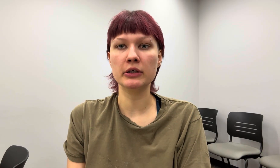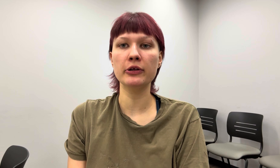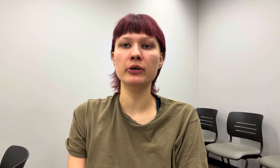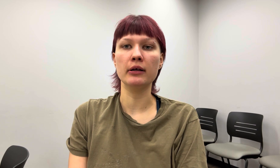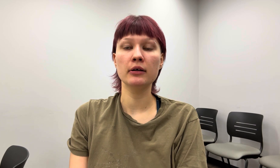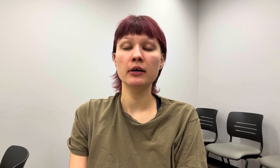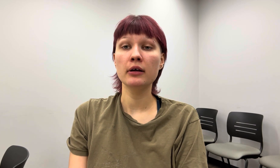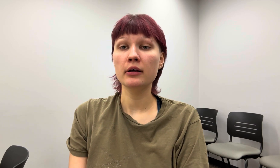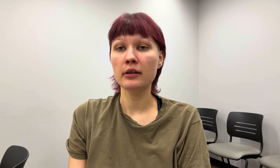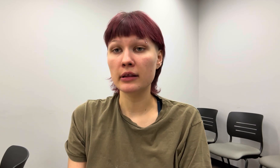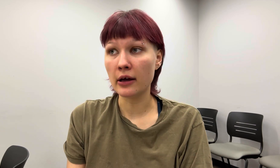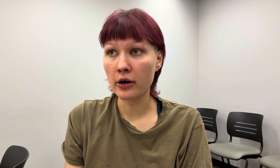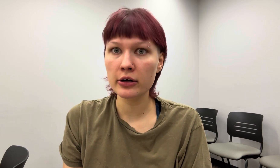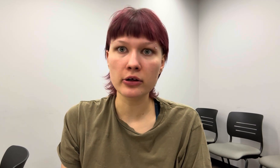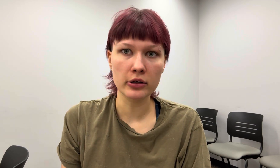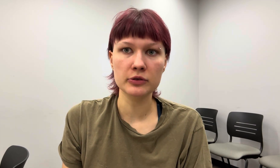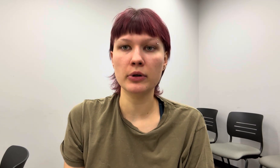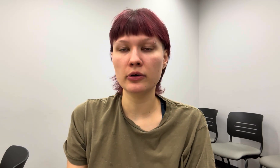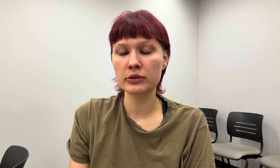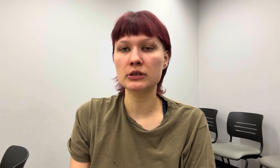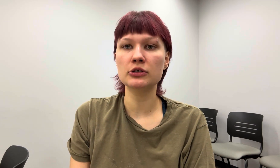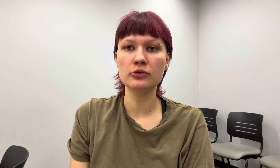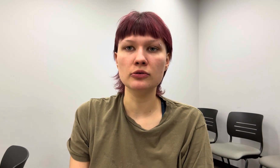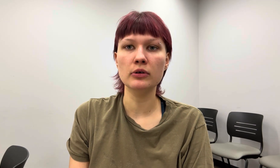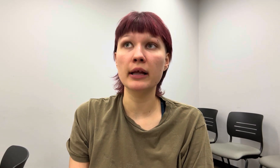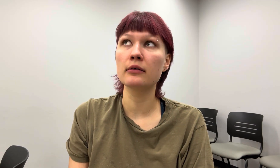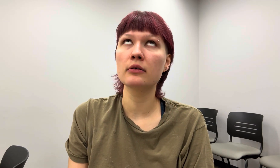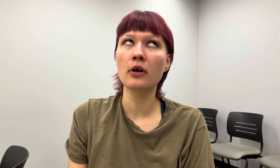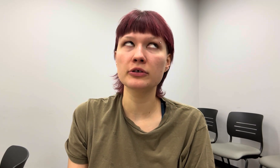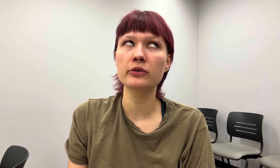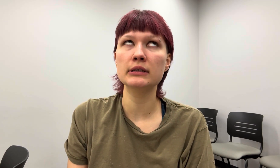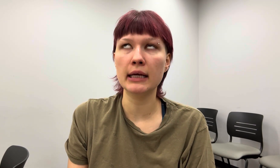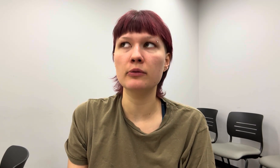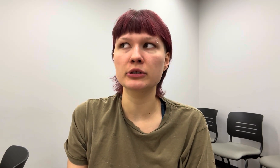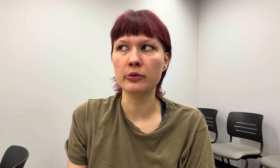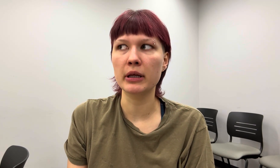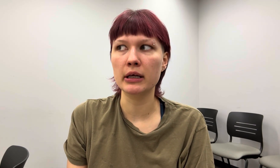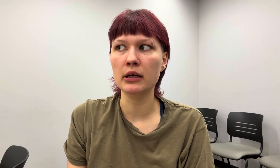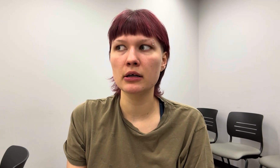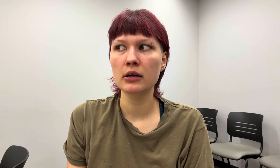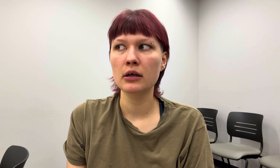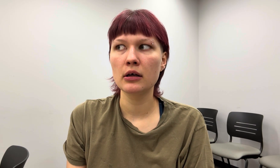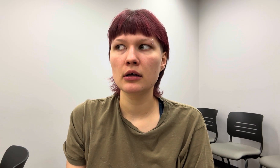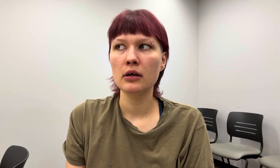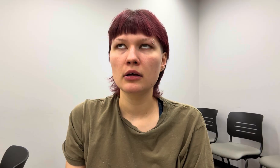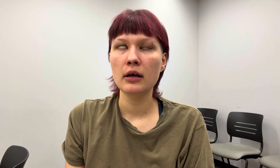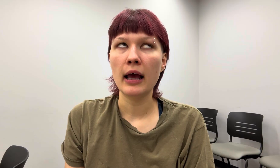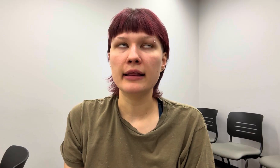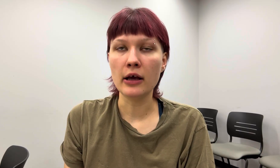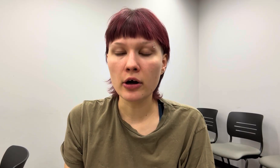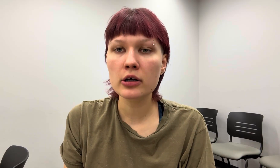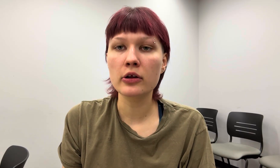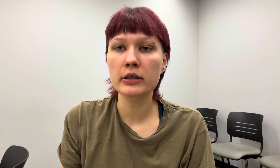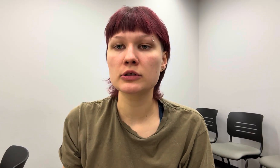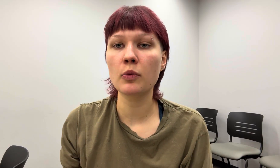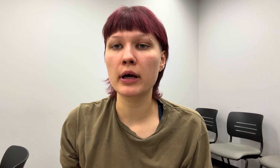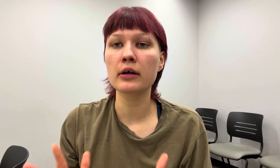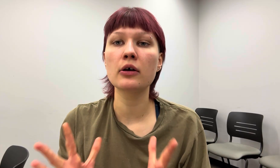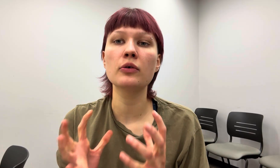included. The article is what goes into, and also the date was omitted. And the article is what goes